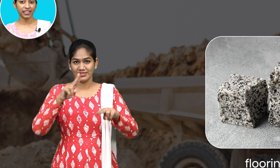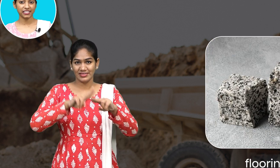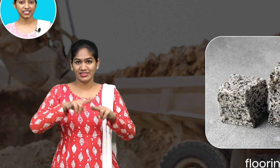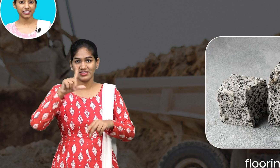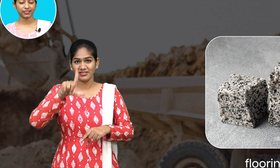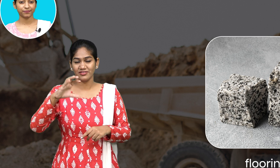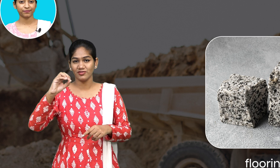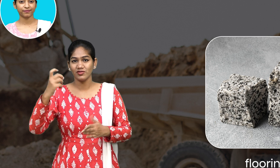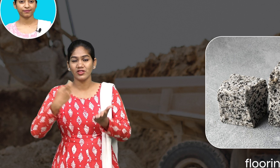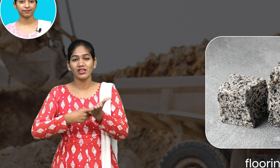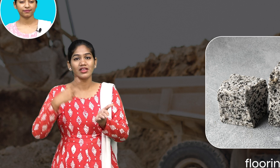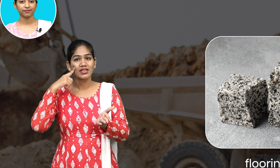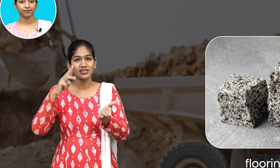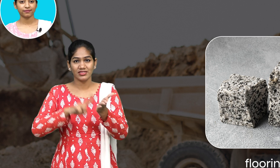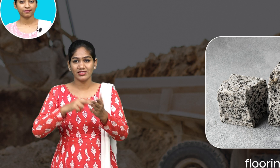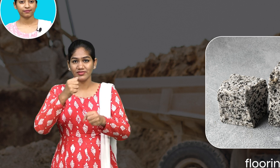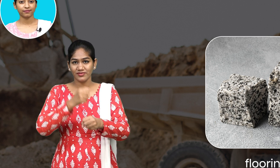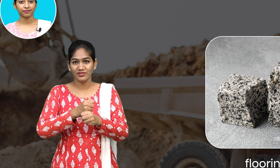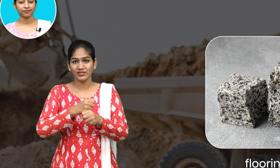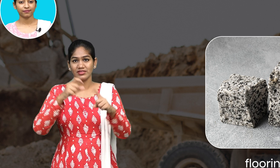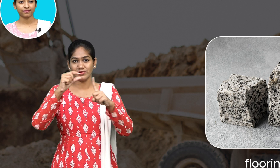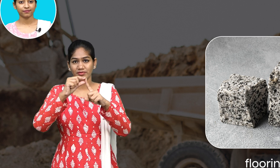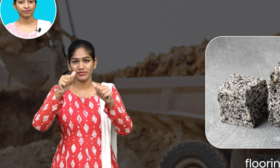flooring panels.